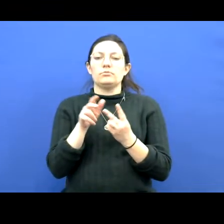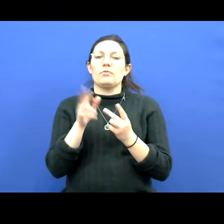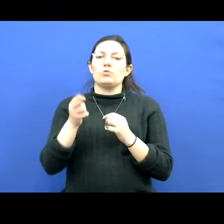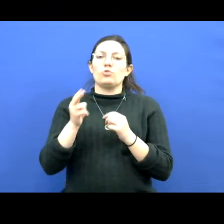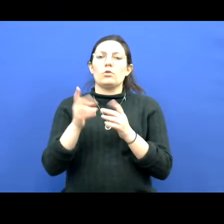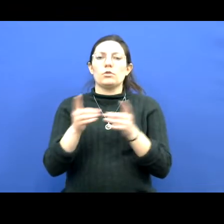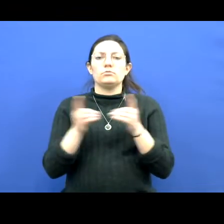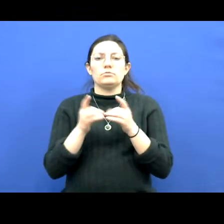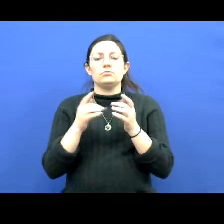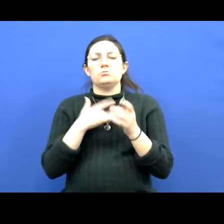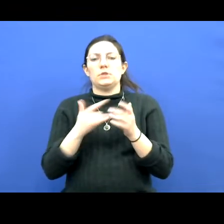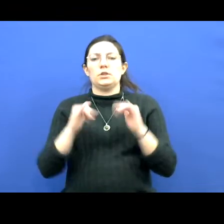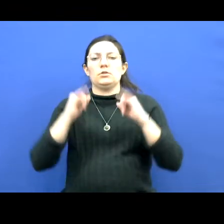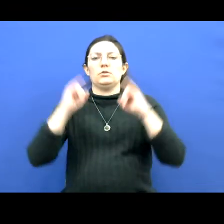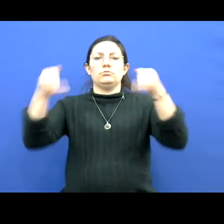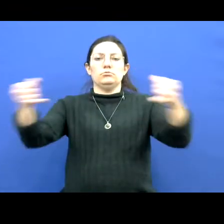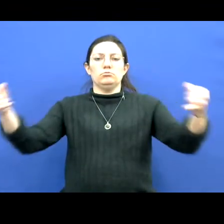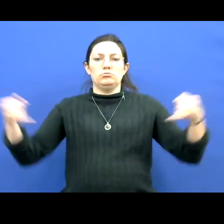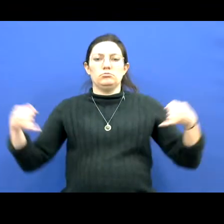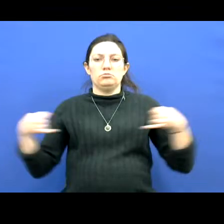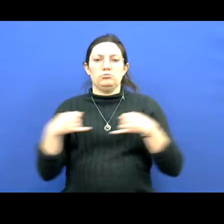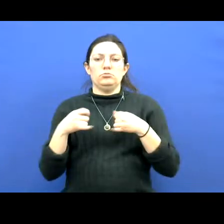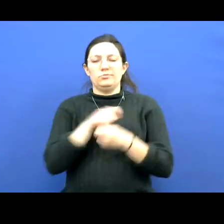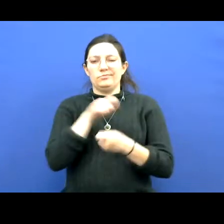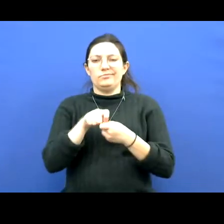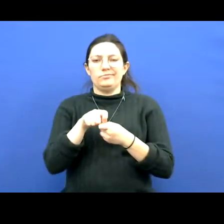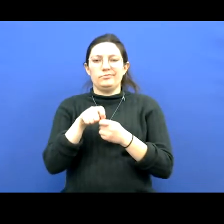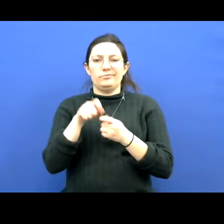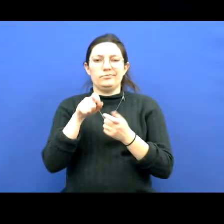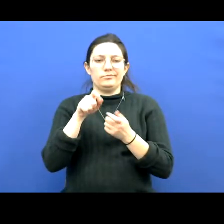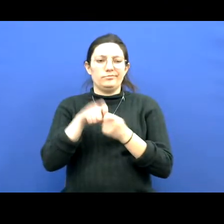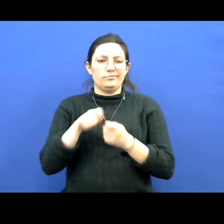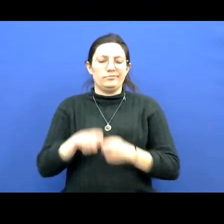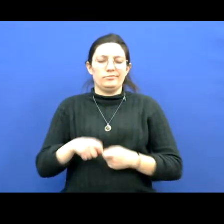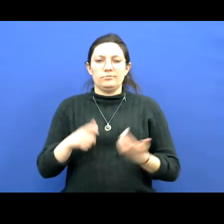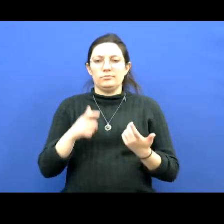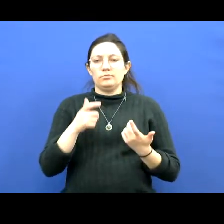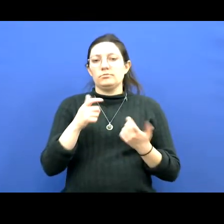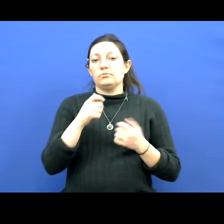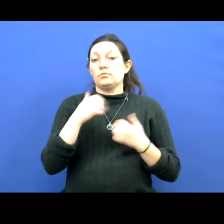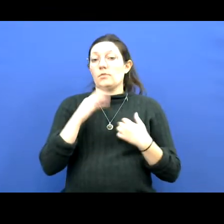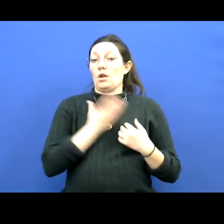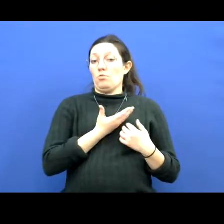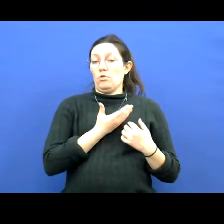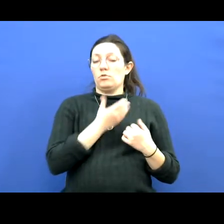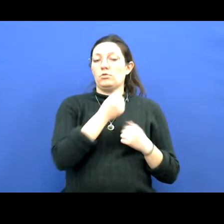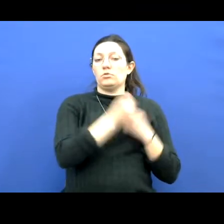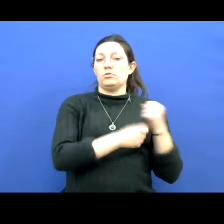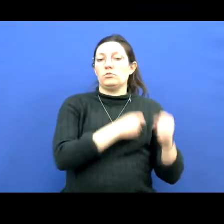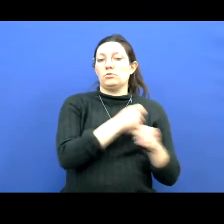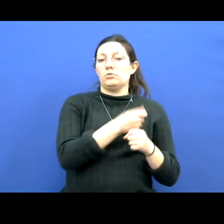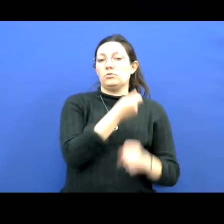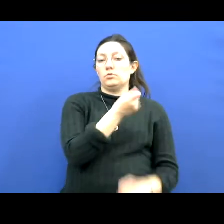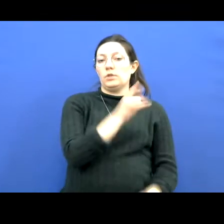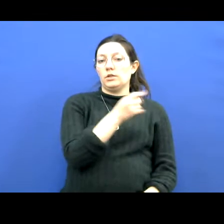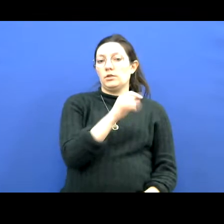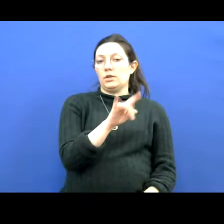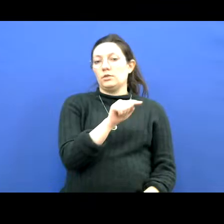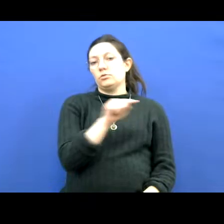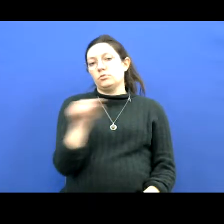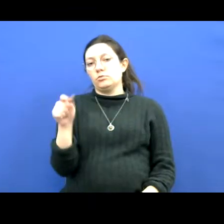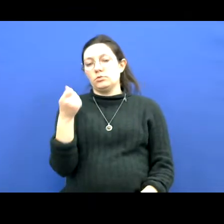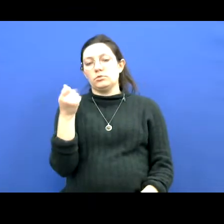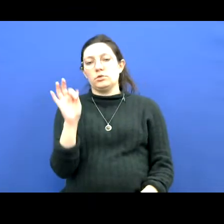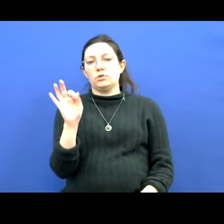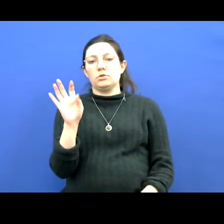historic properties from 1818 through 1925, approximately. Some of them, there's some circa